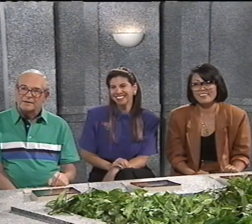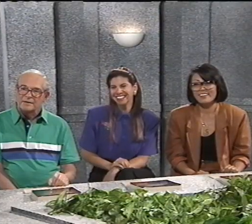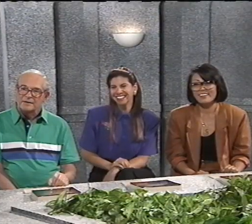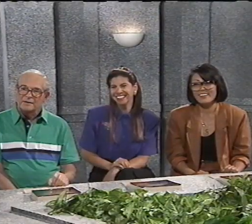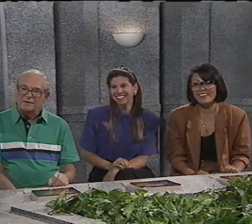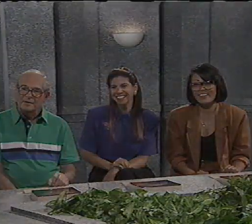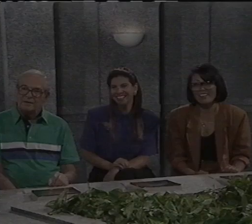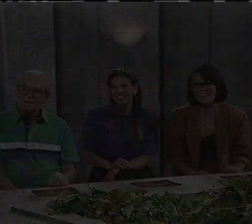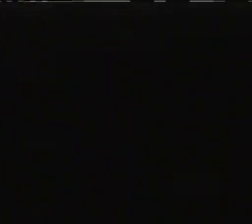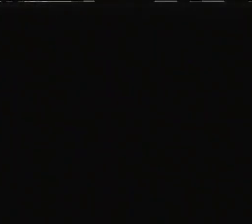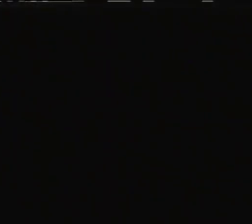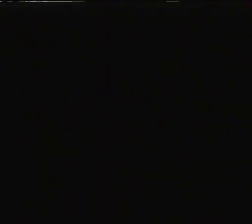closure.